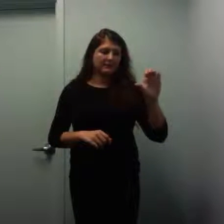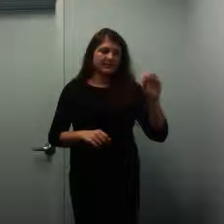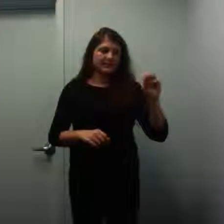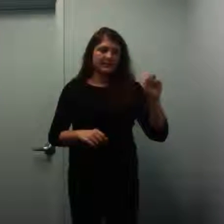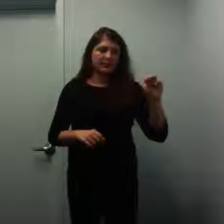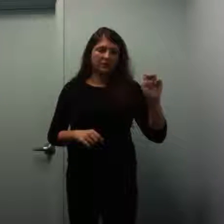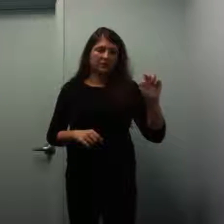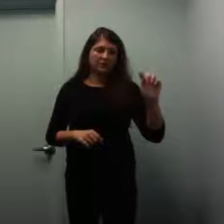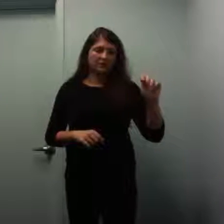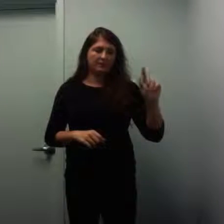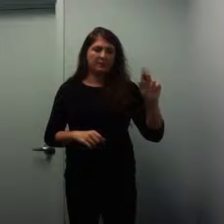We'll look at that a little more in a bit.